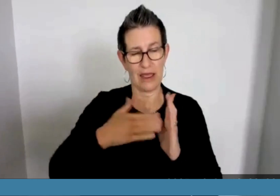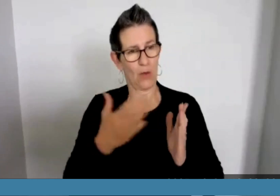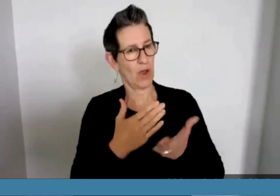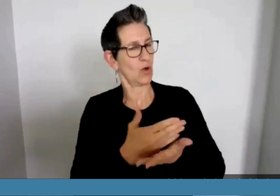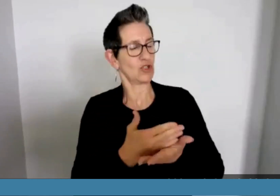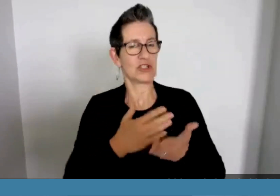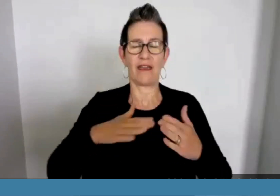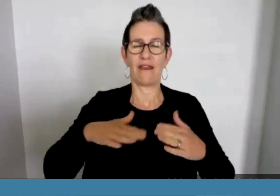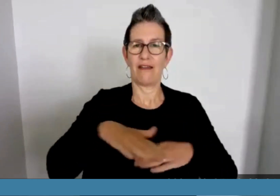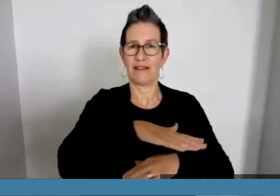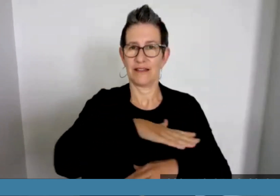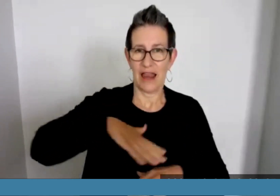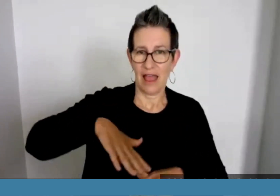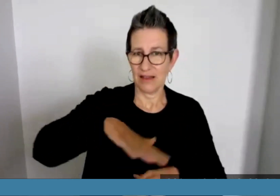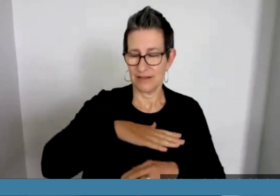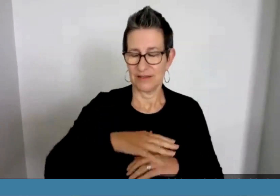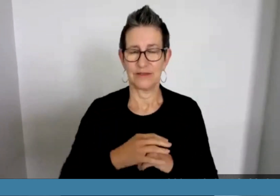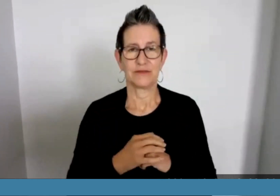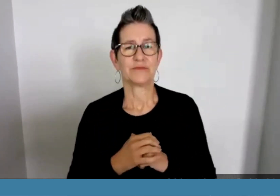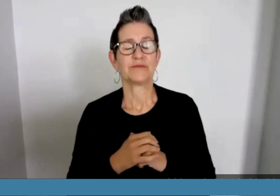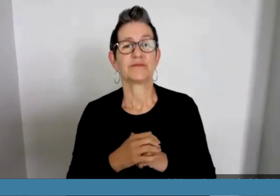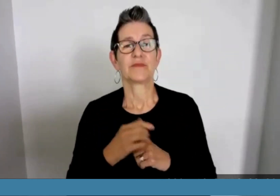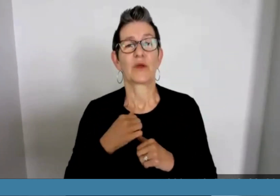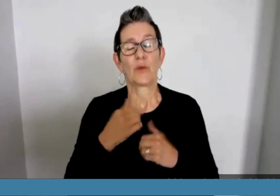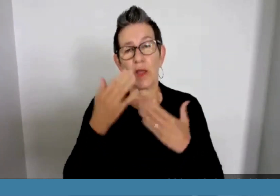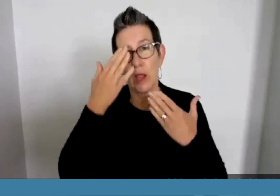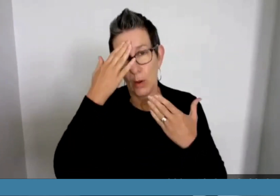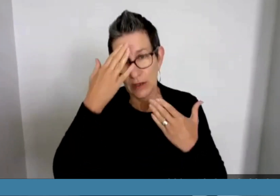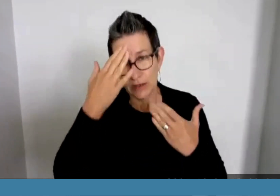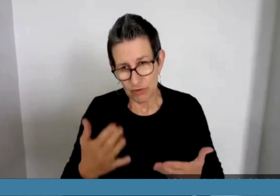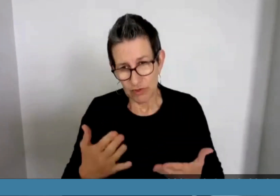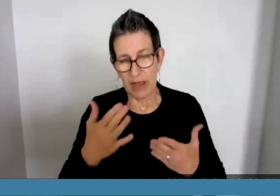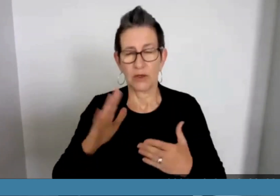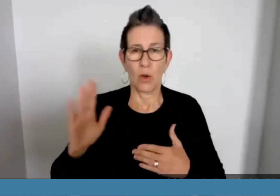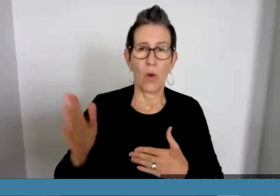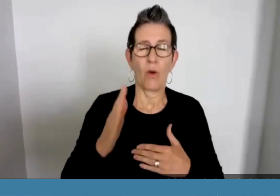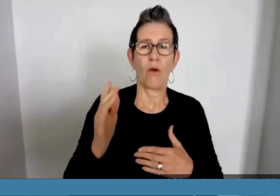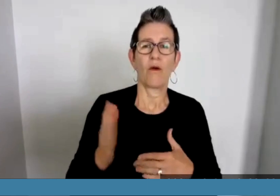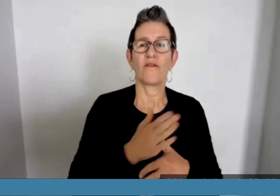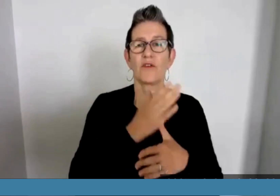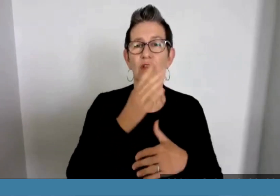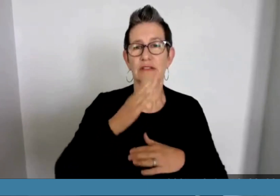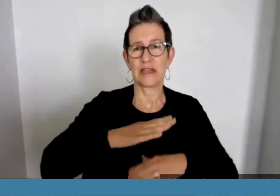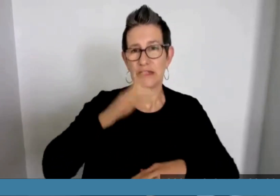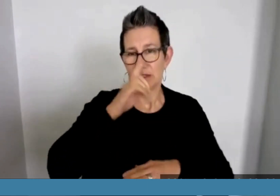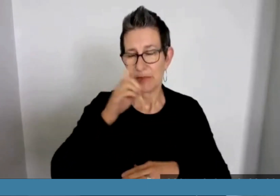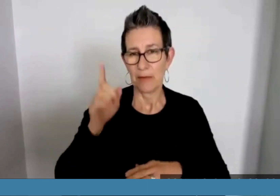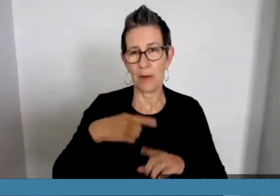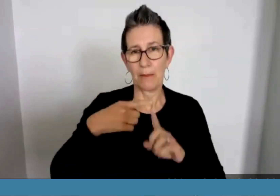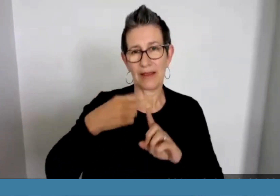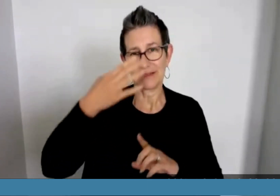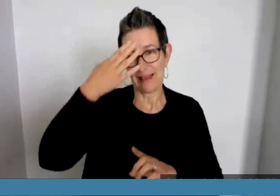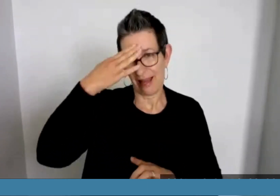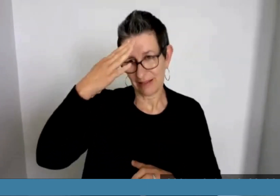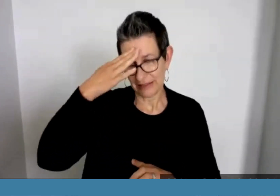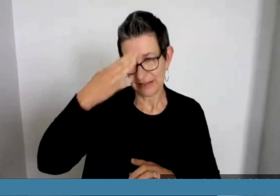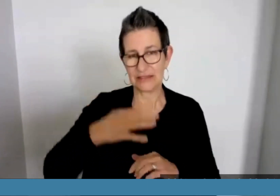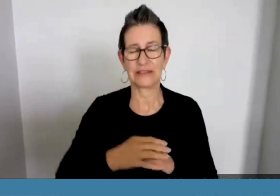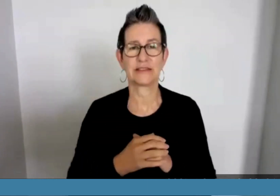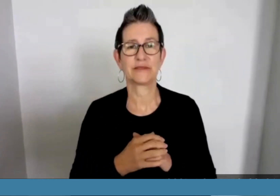land. We honour and respect all First Nations people and elders. And I also want to